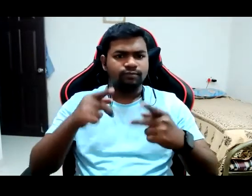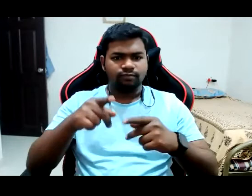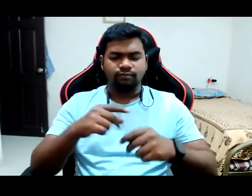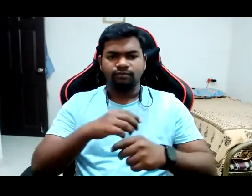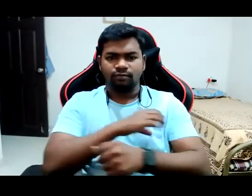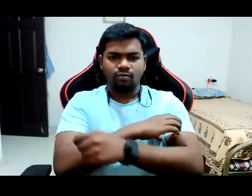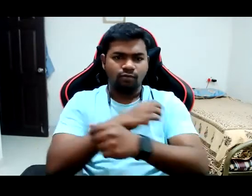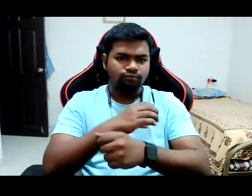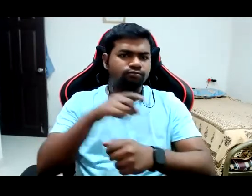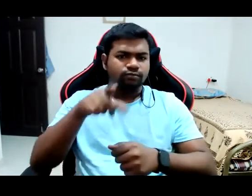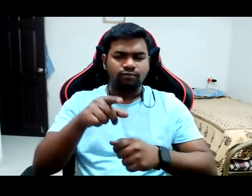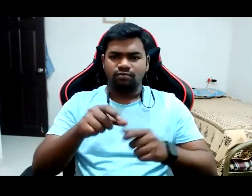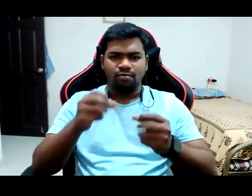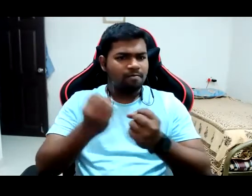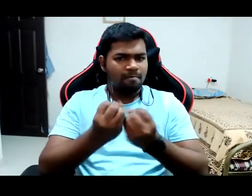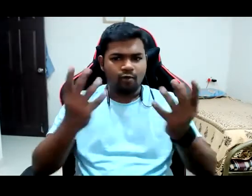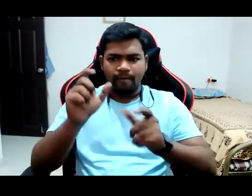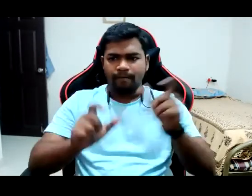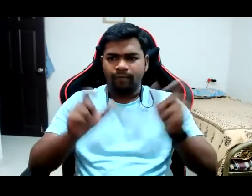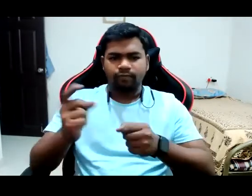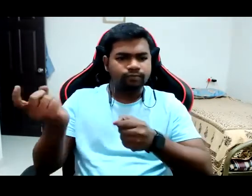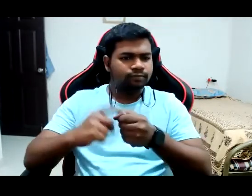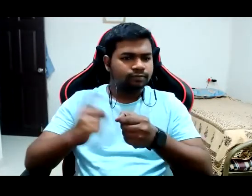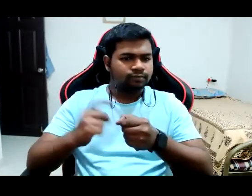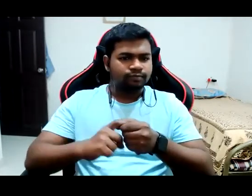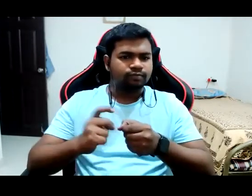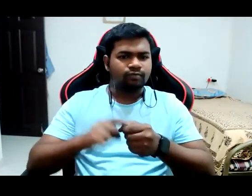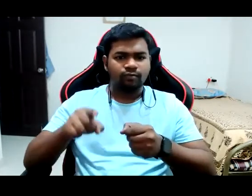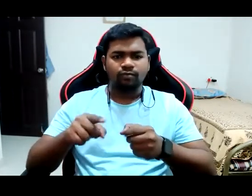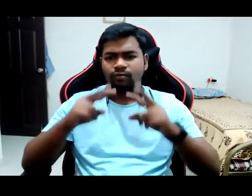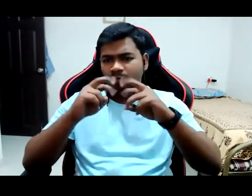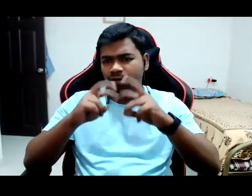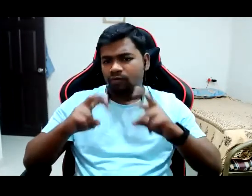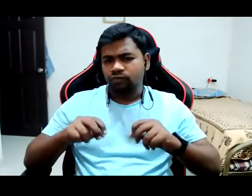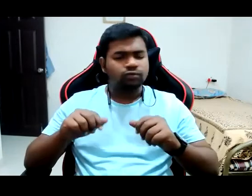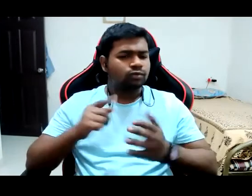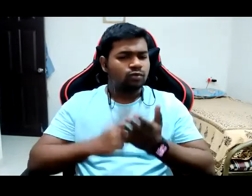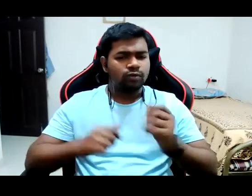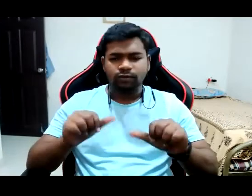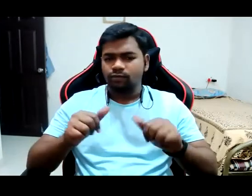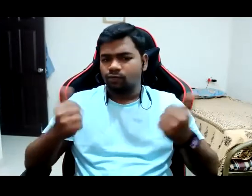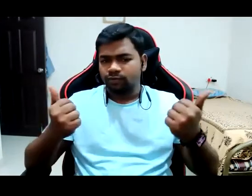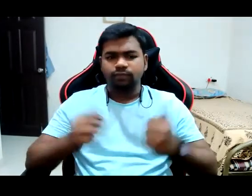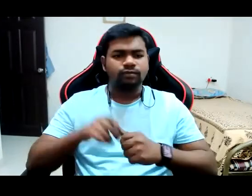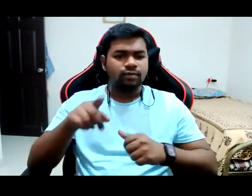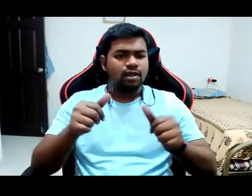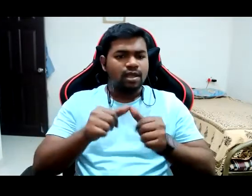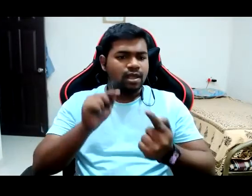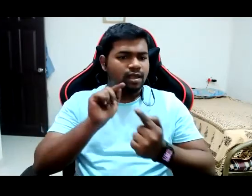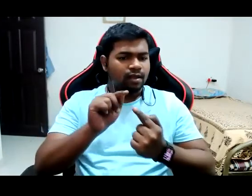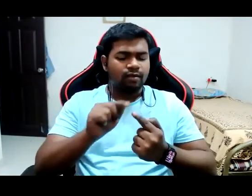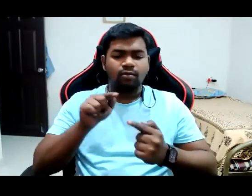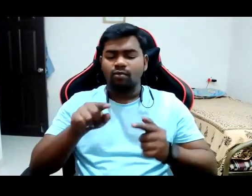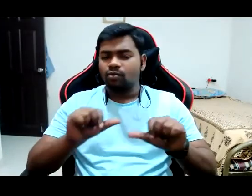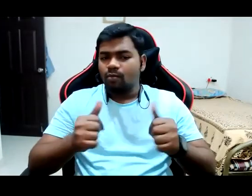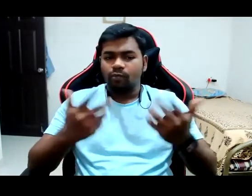have more and more participants kind of join in and explore what is possible using AI and how can we work together